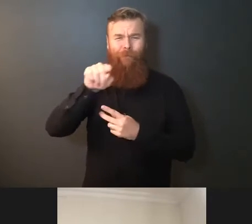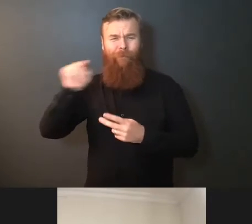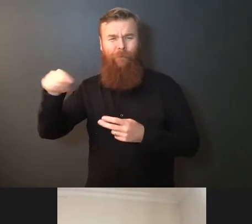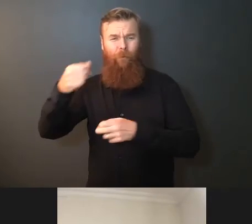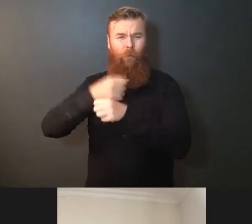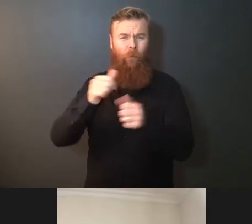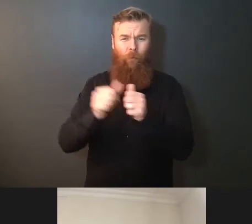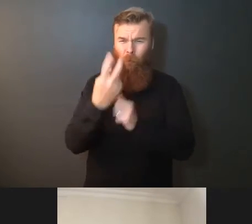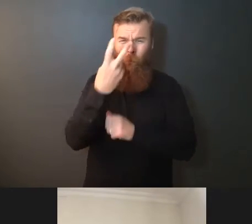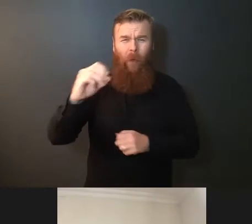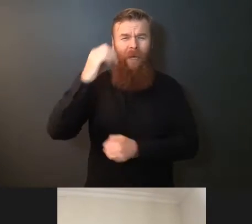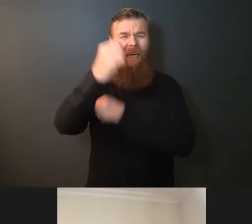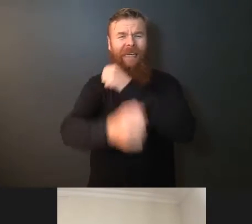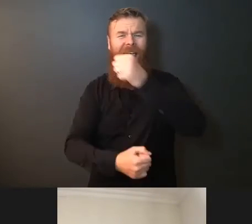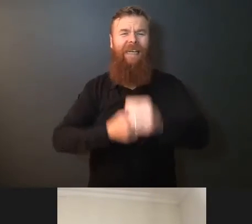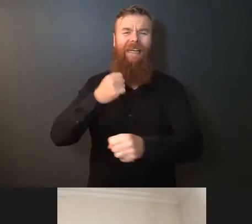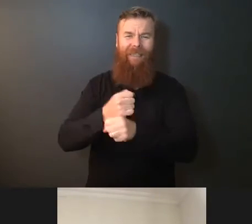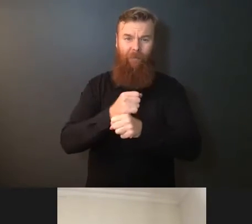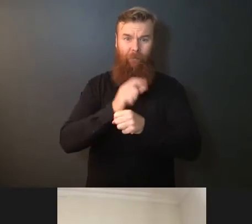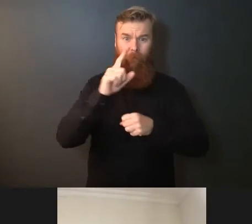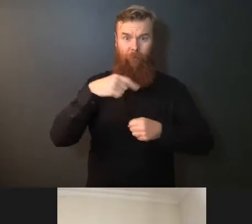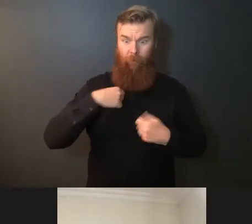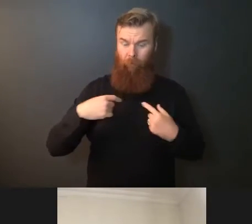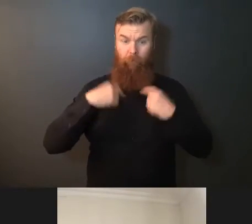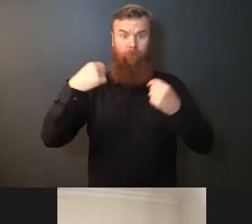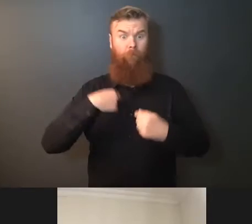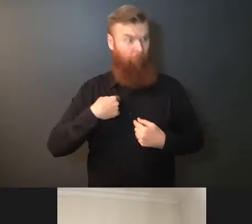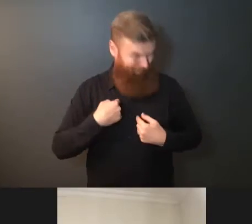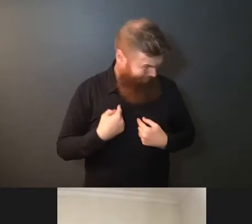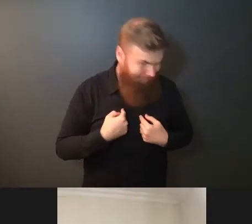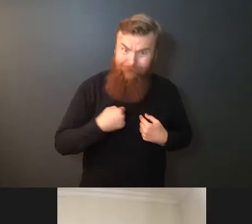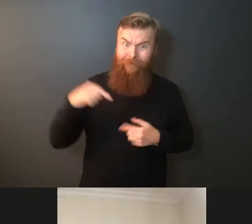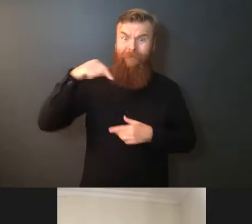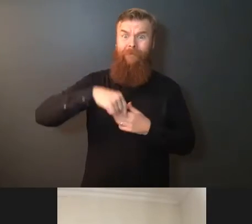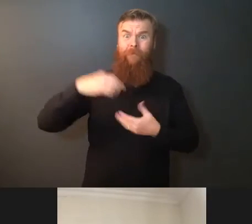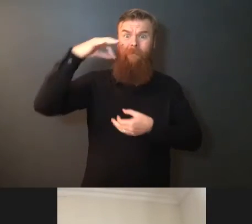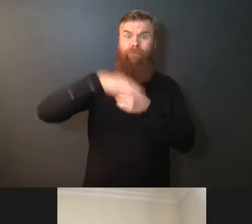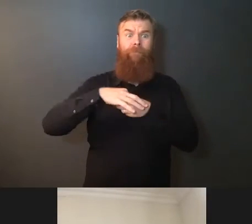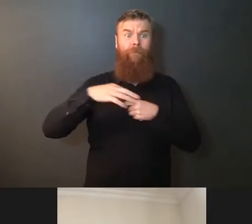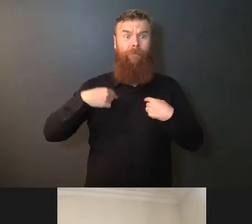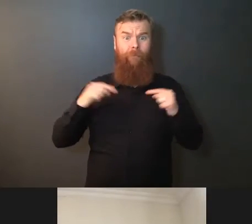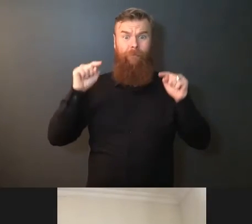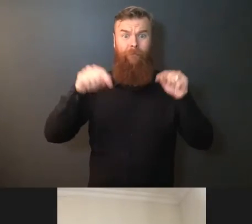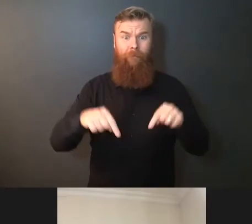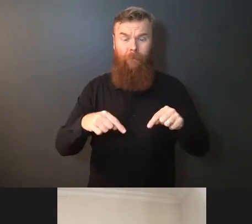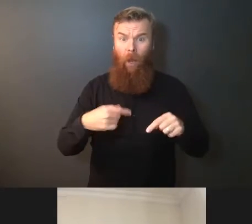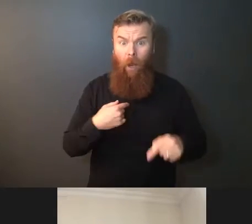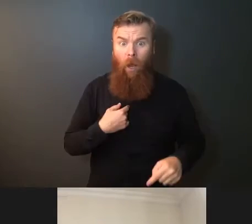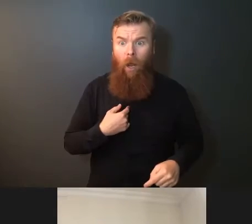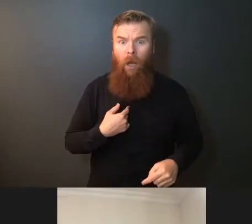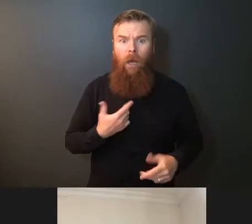they voted for me. Can you believe that? Sometimes I don't, but they saw my